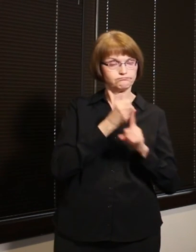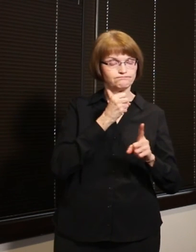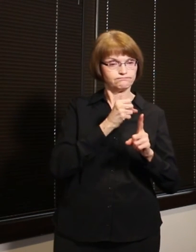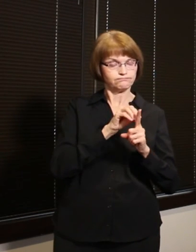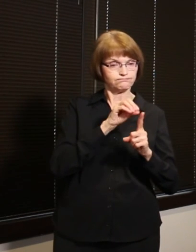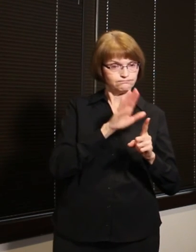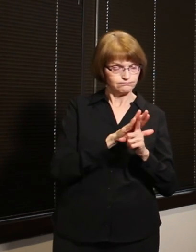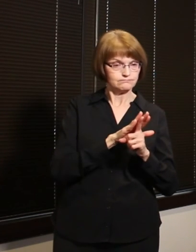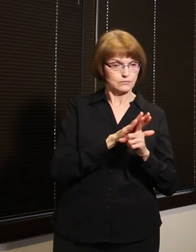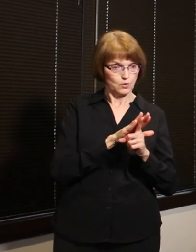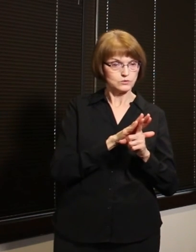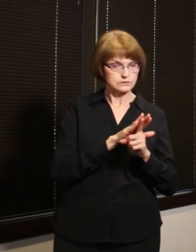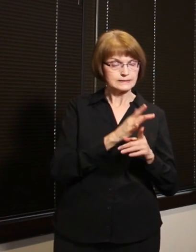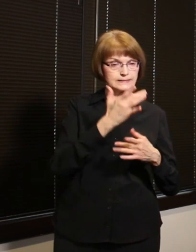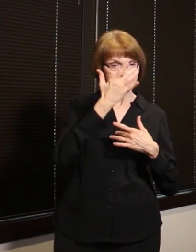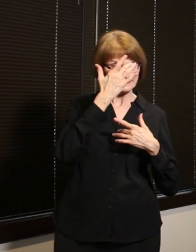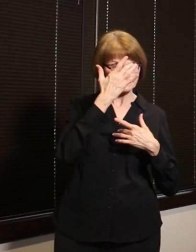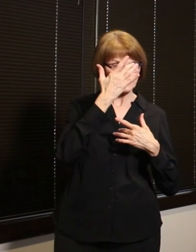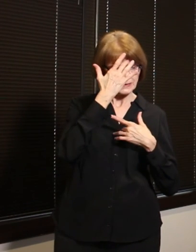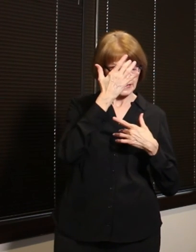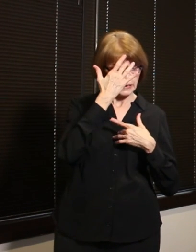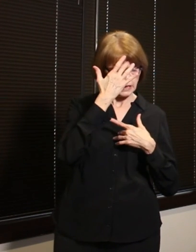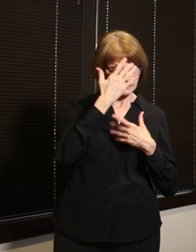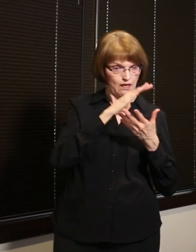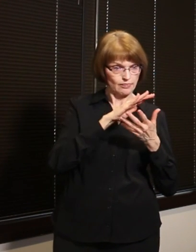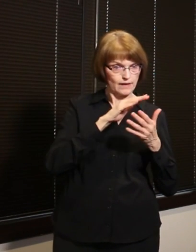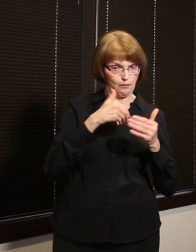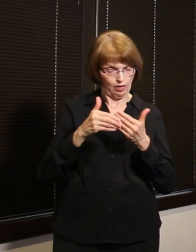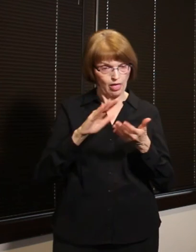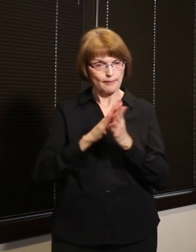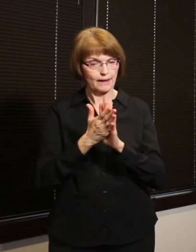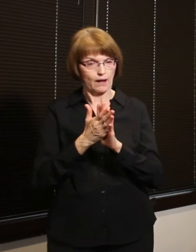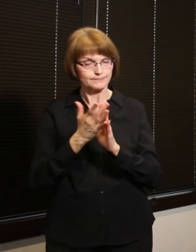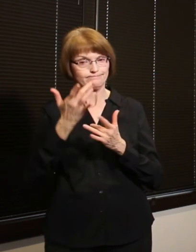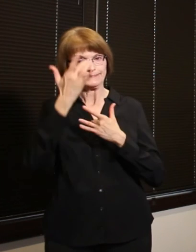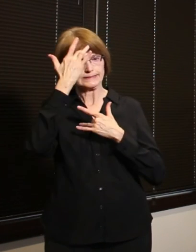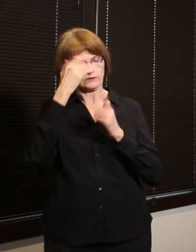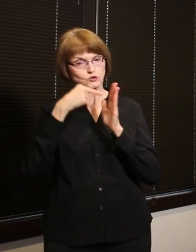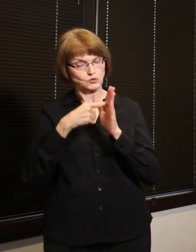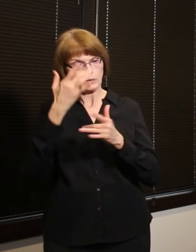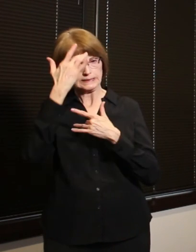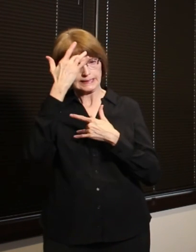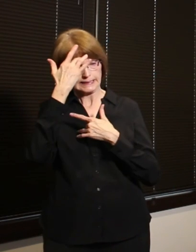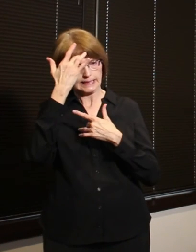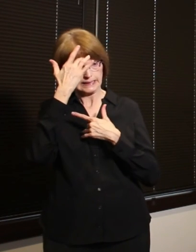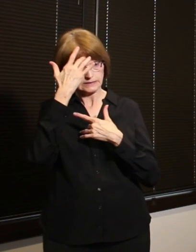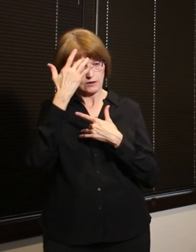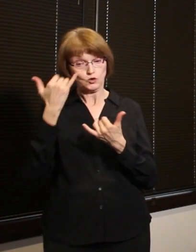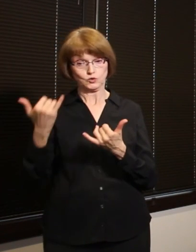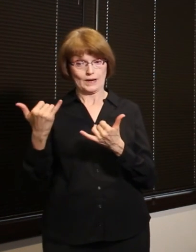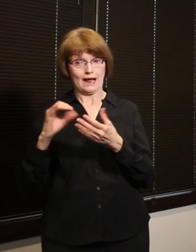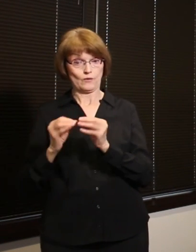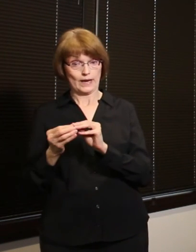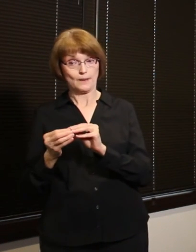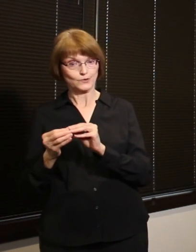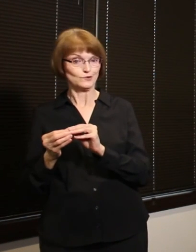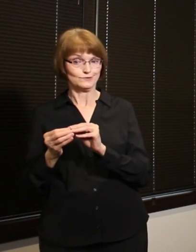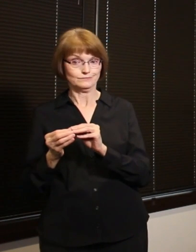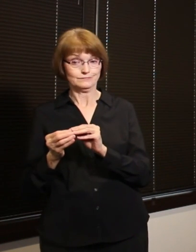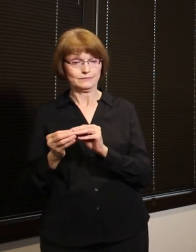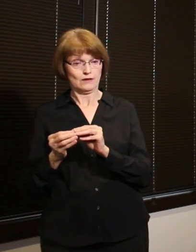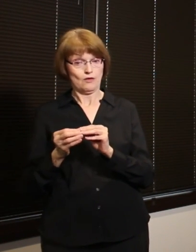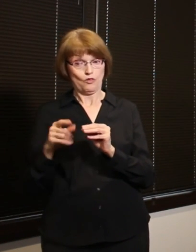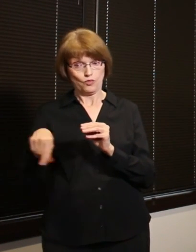hospital, eventually get discharged. So so we're taking care of patients that were infected, you know, up to 2 weeks